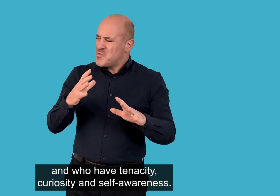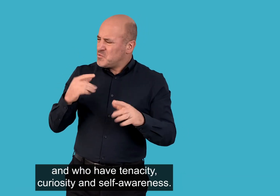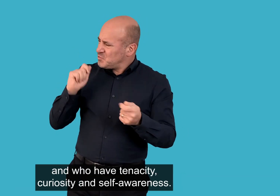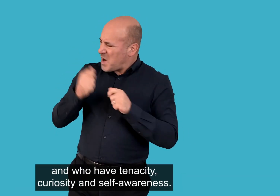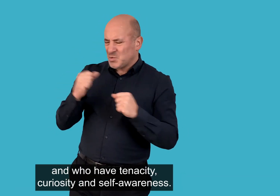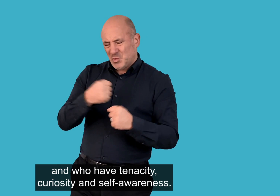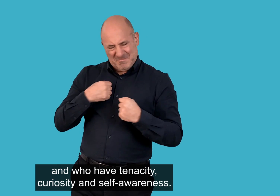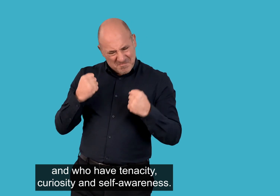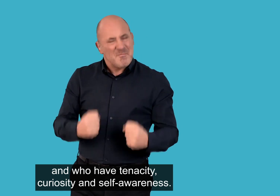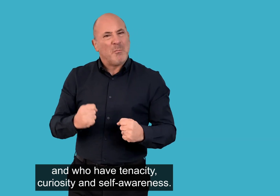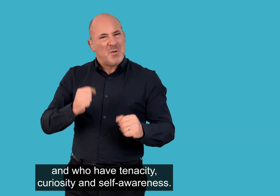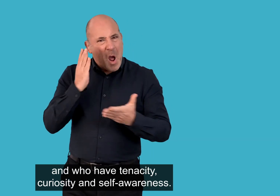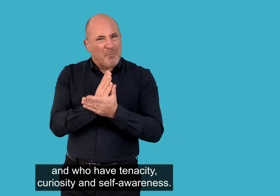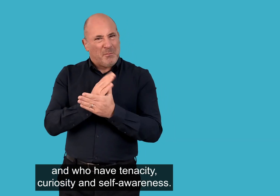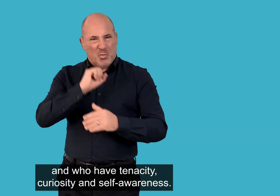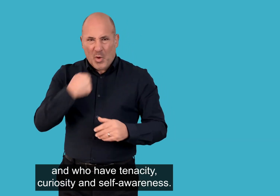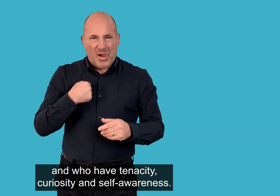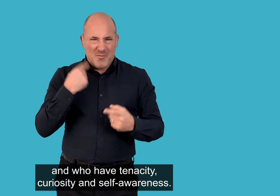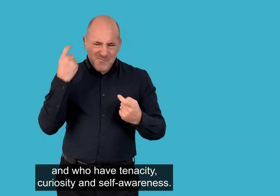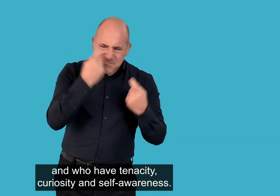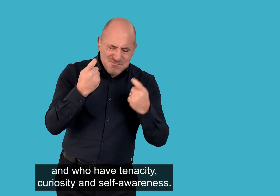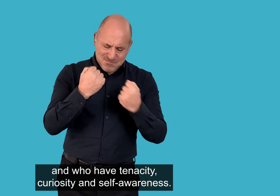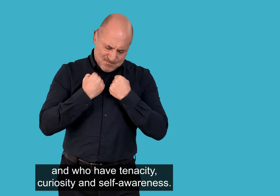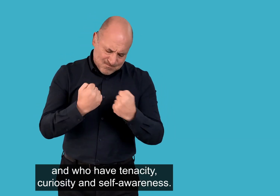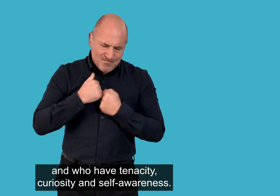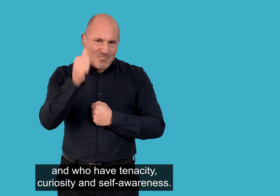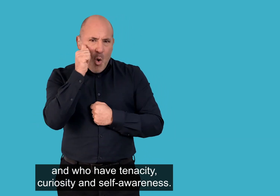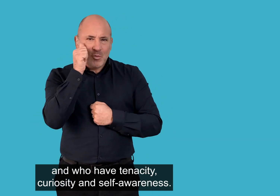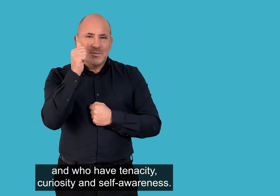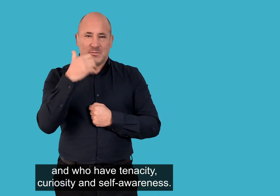and who have tenacity, curiosity, and self-awareness.